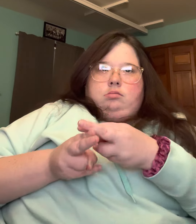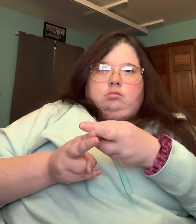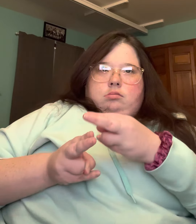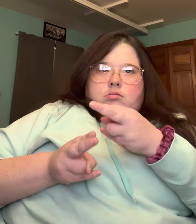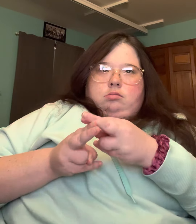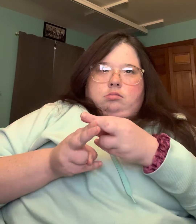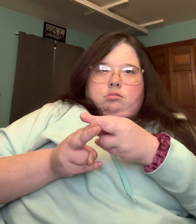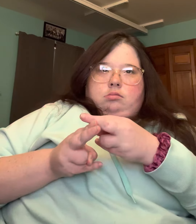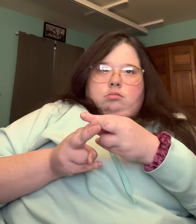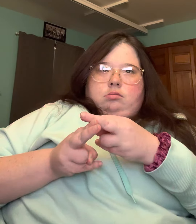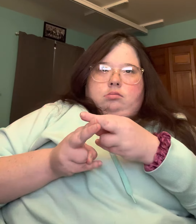twice.